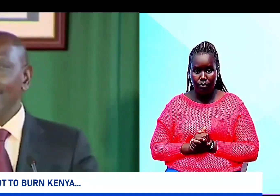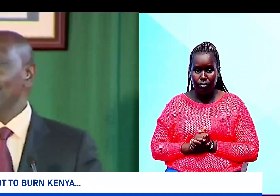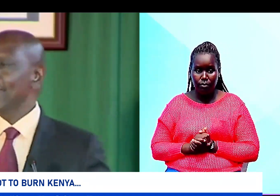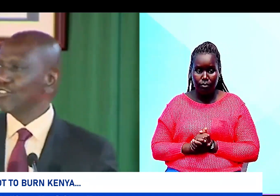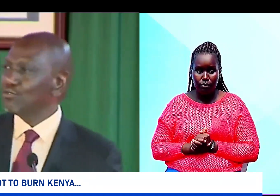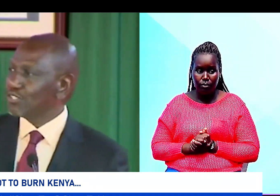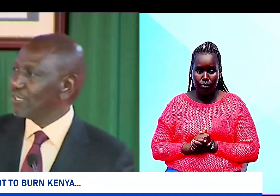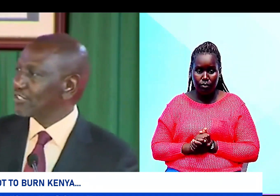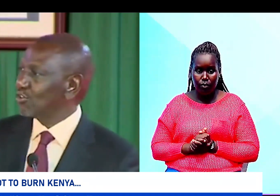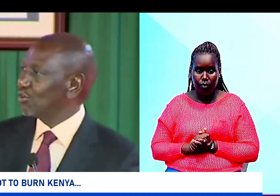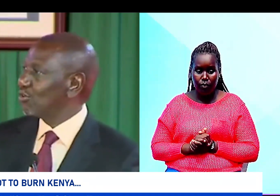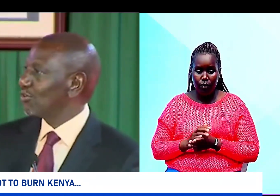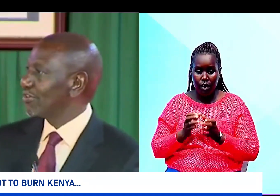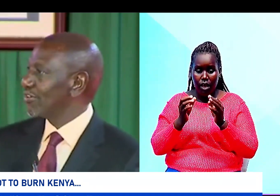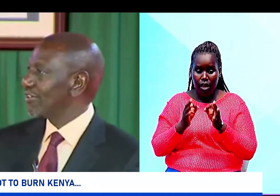And if it is Ruto must go,